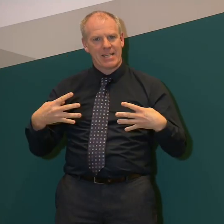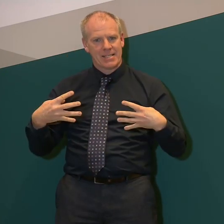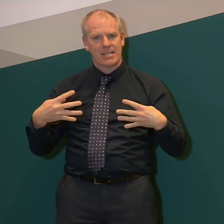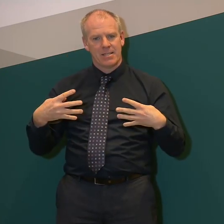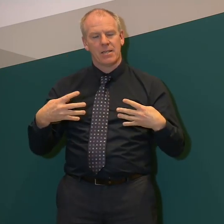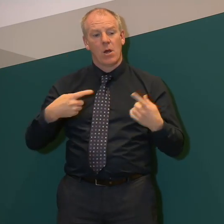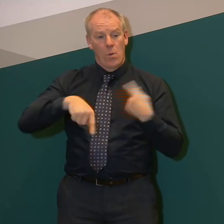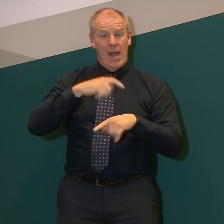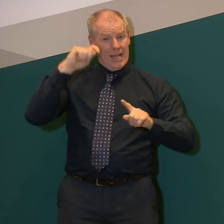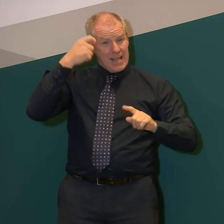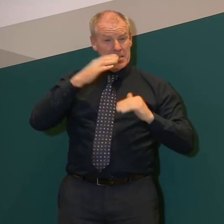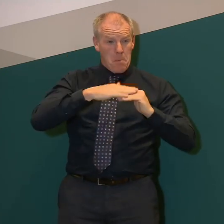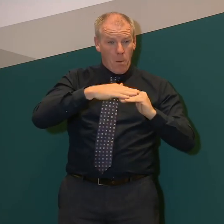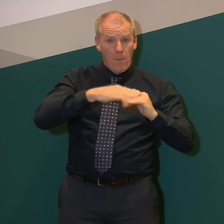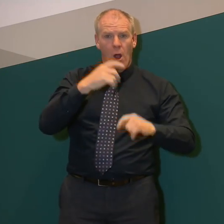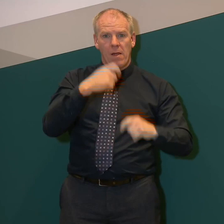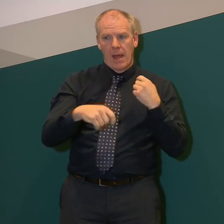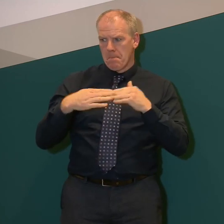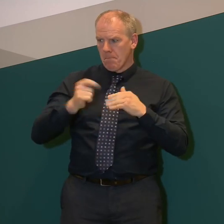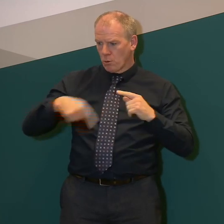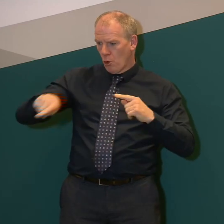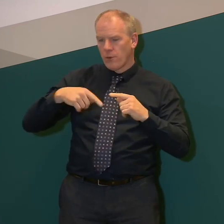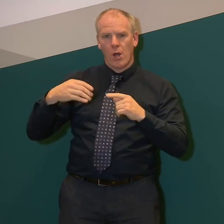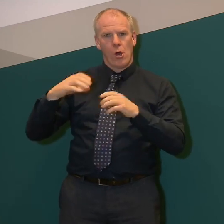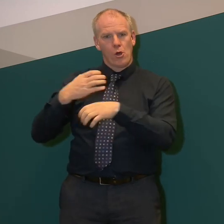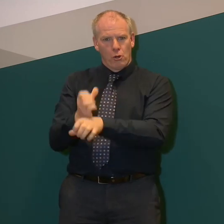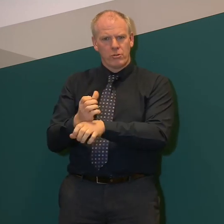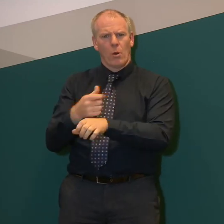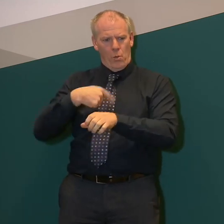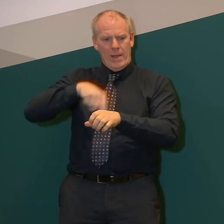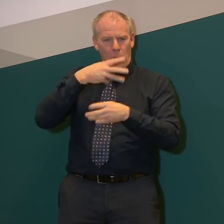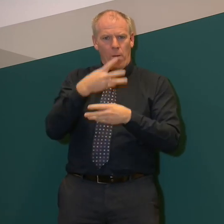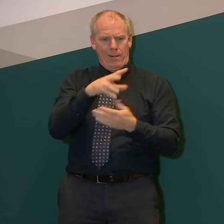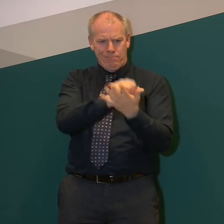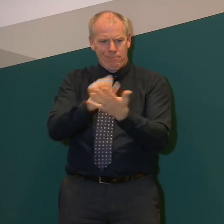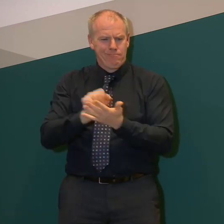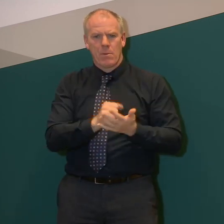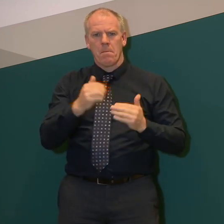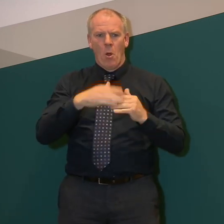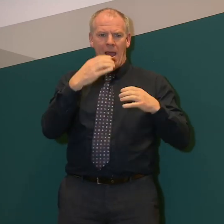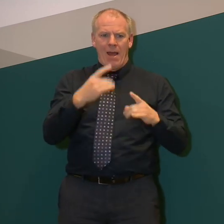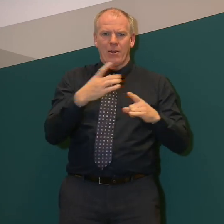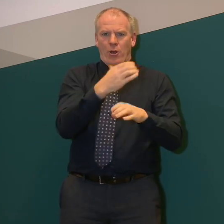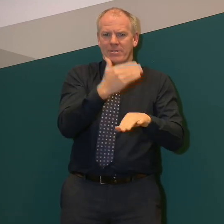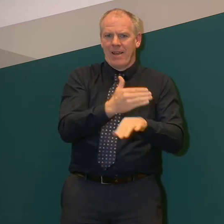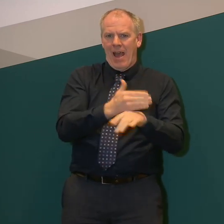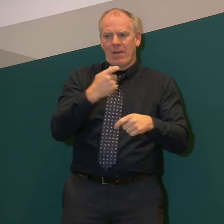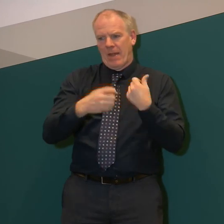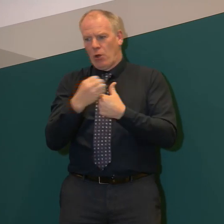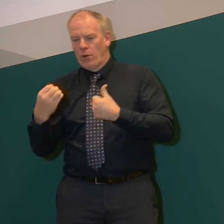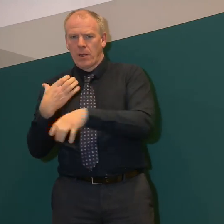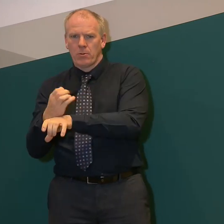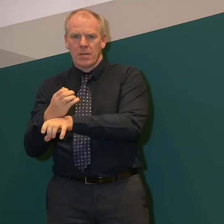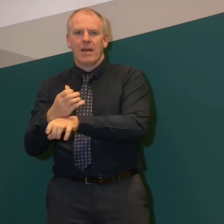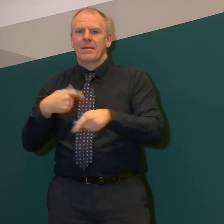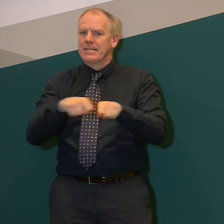testing at a greater rate than most countries in Europe, and so therefore we will pick up more healthcare workers as we will pick up others in the population through